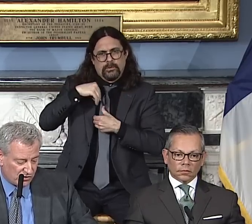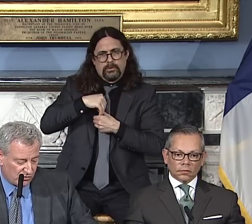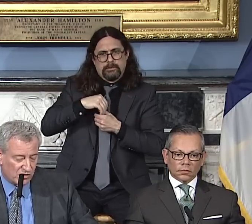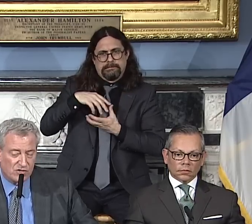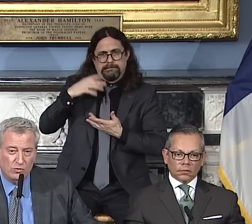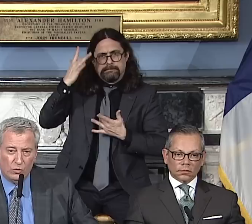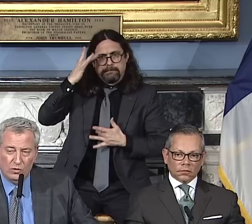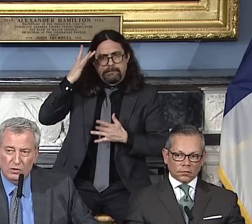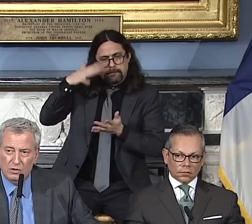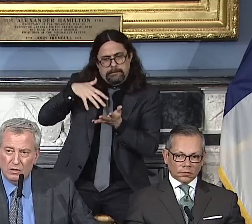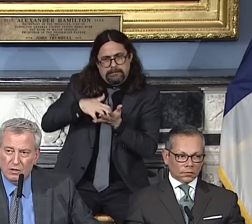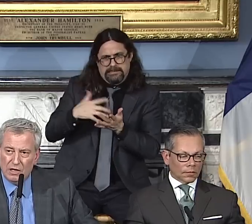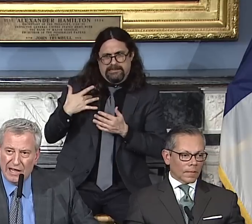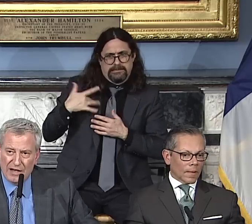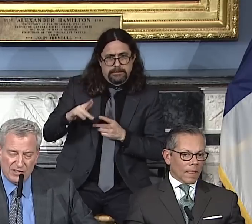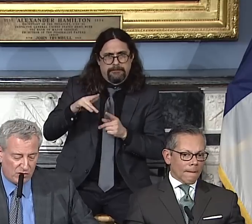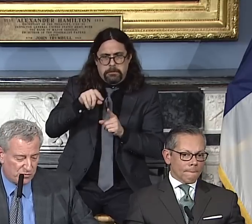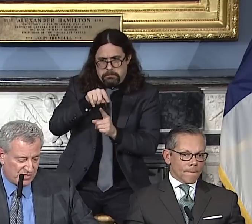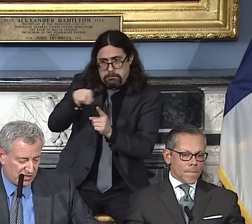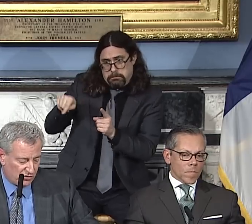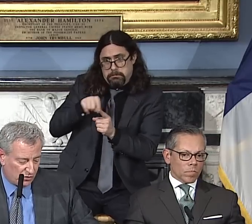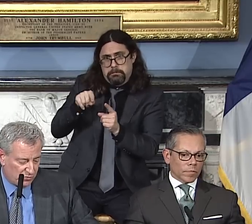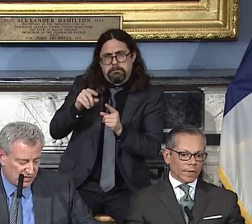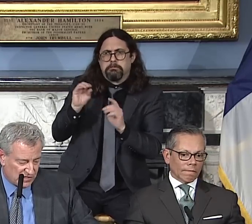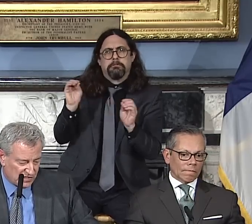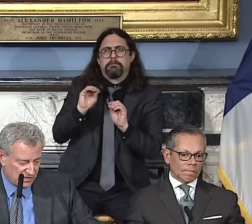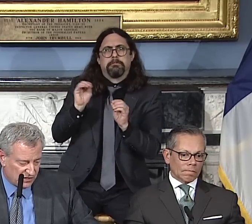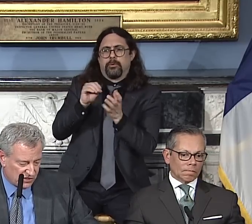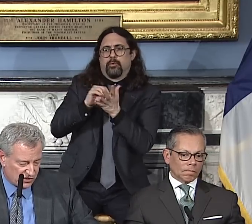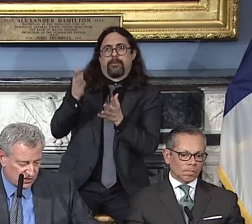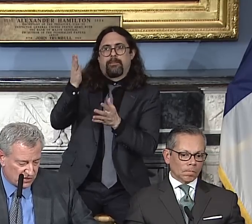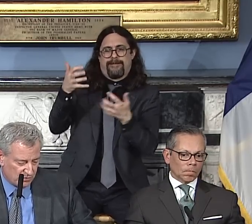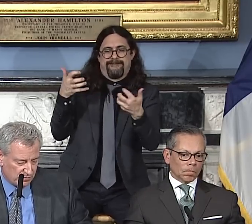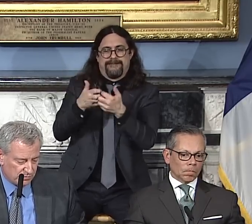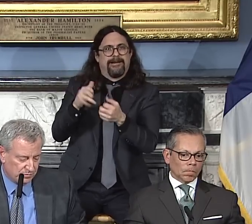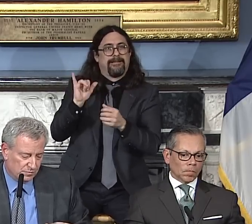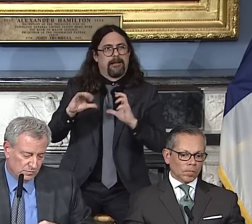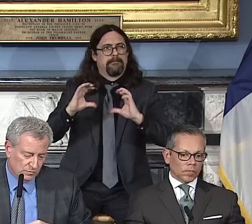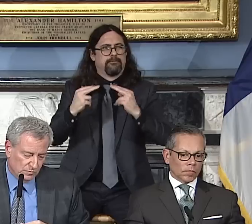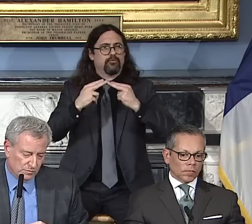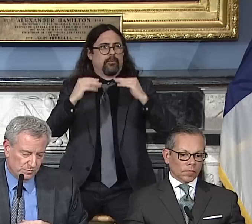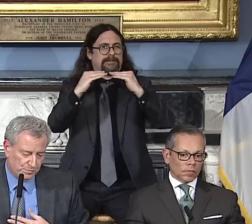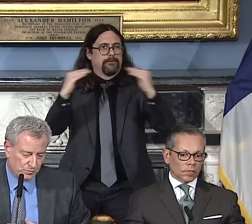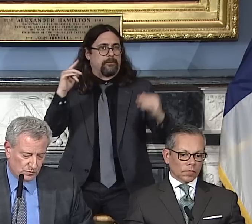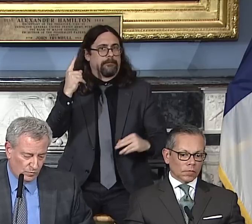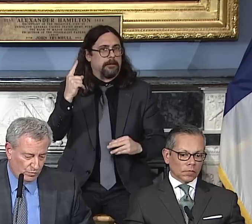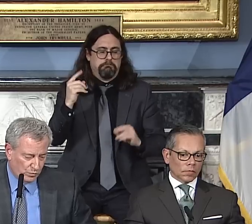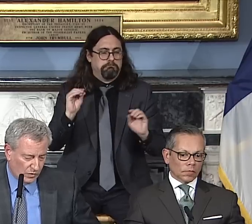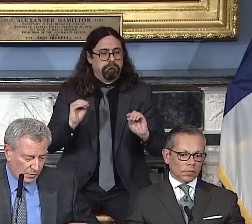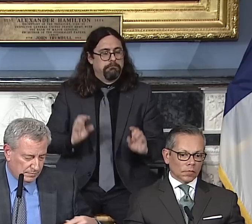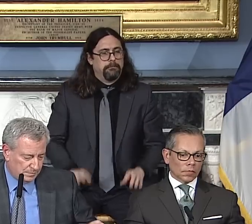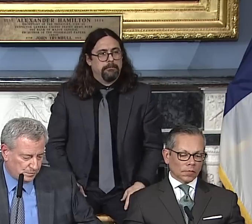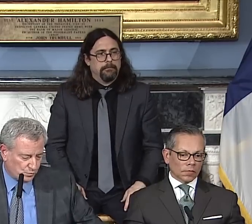of any children in the school having those particular pre-existing conditions.